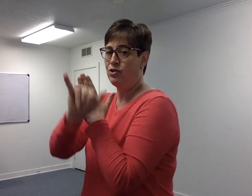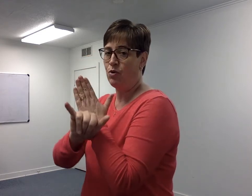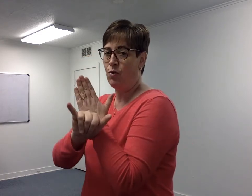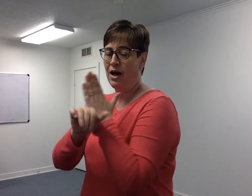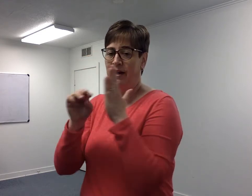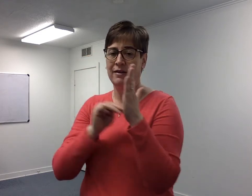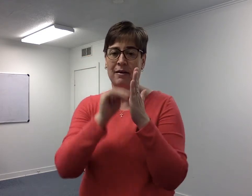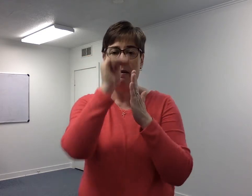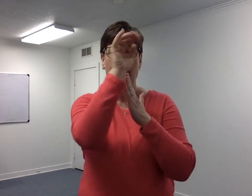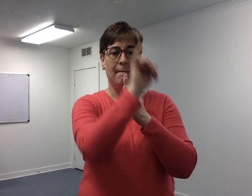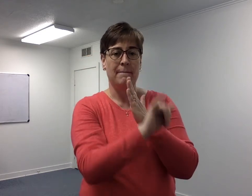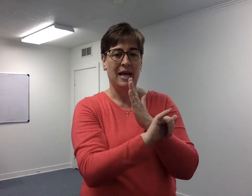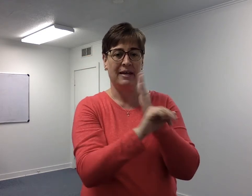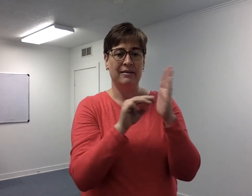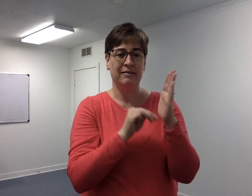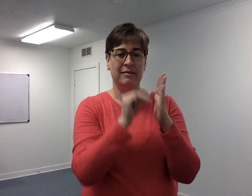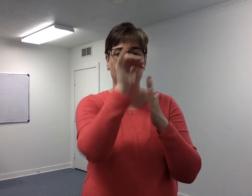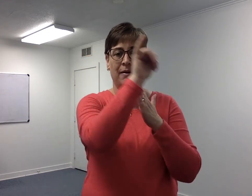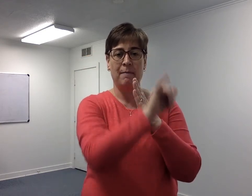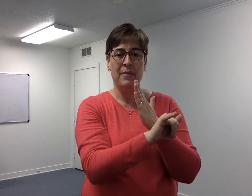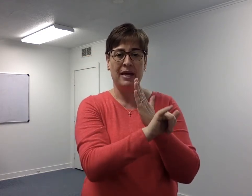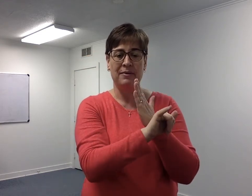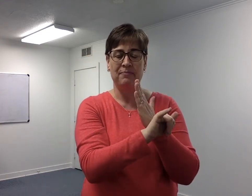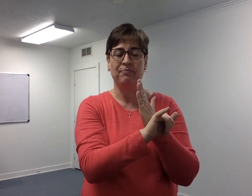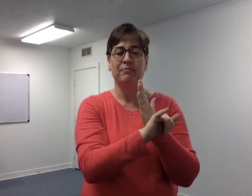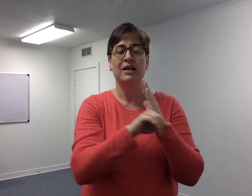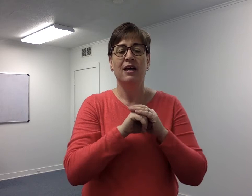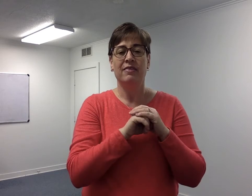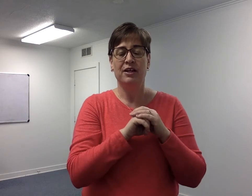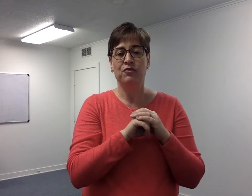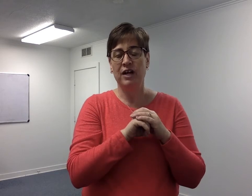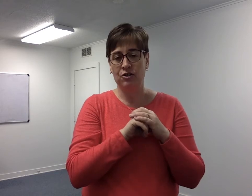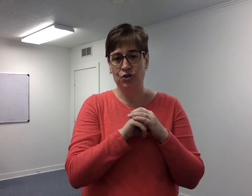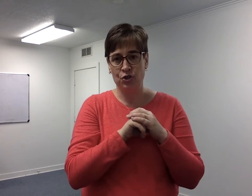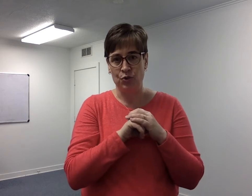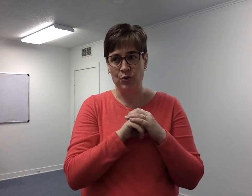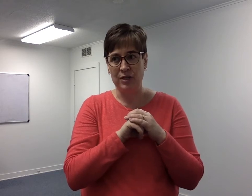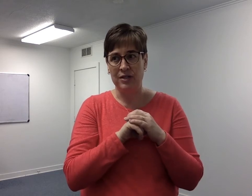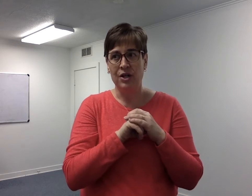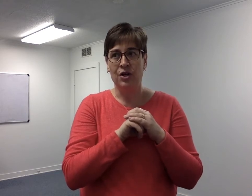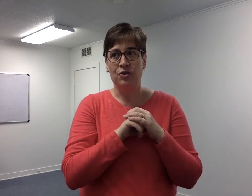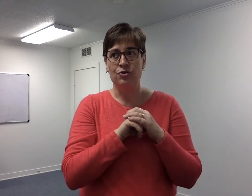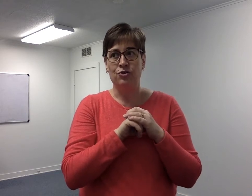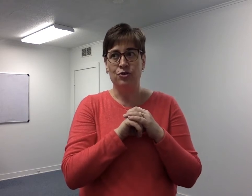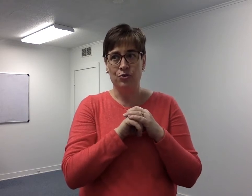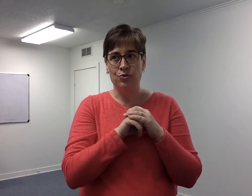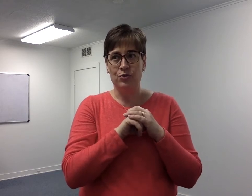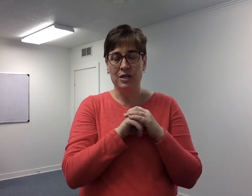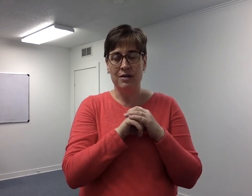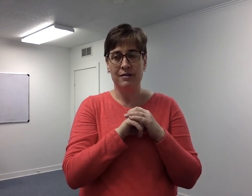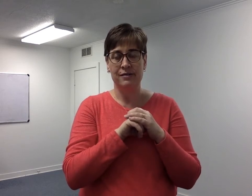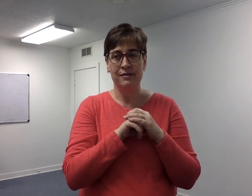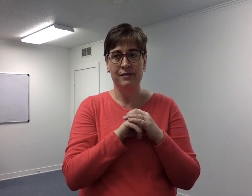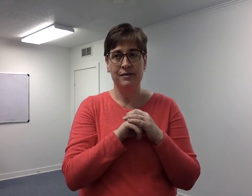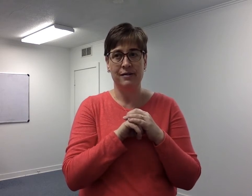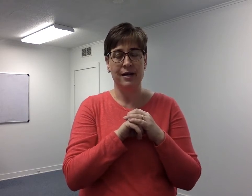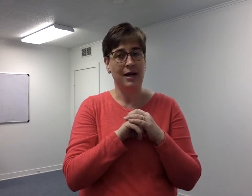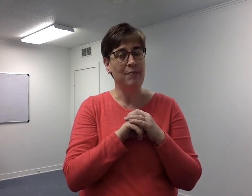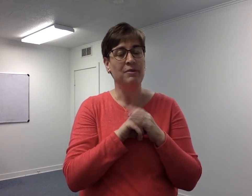a Y. May. May. Then you've got June. June, I believe,